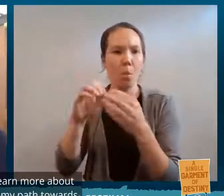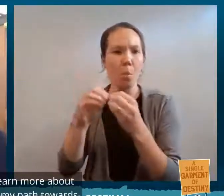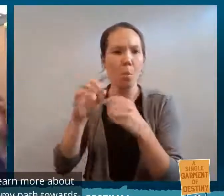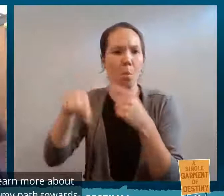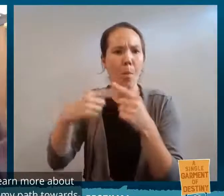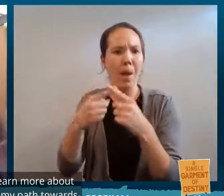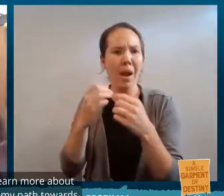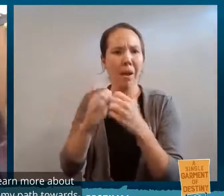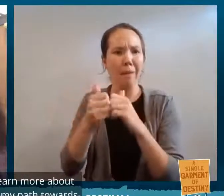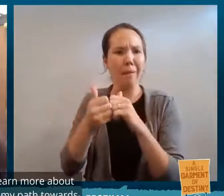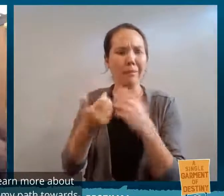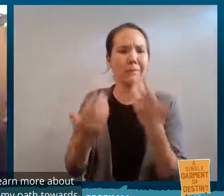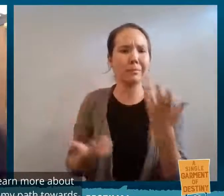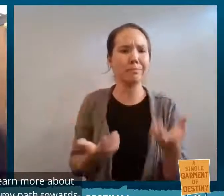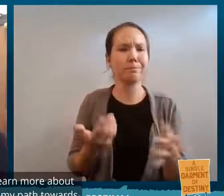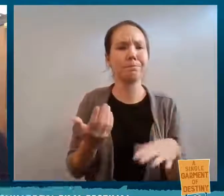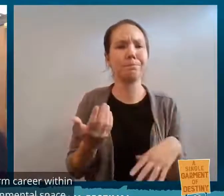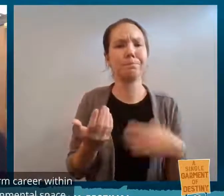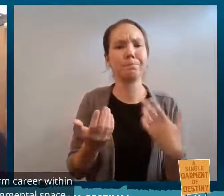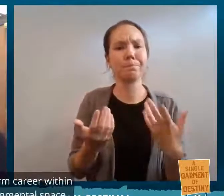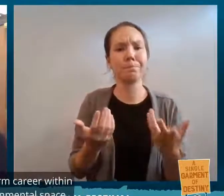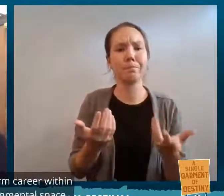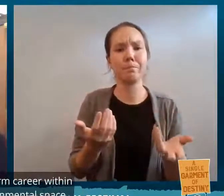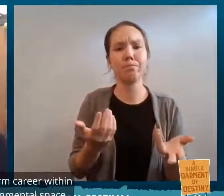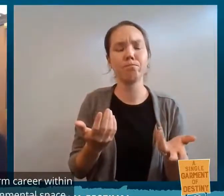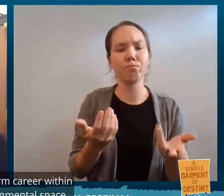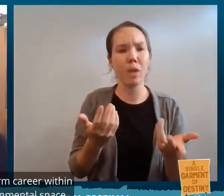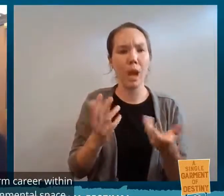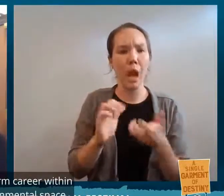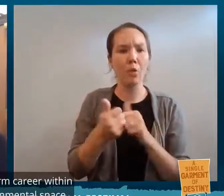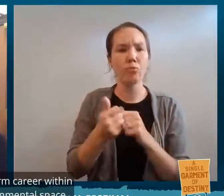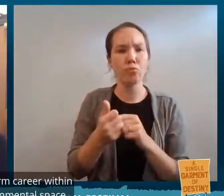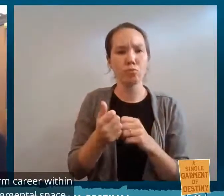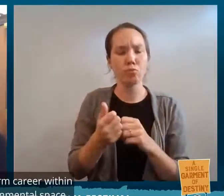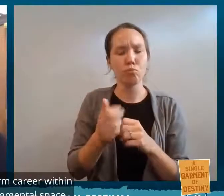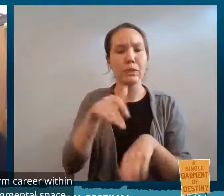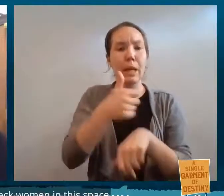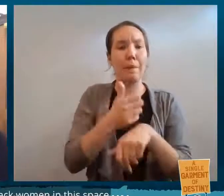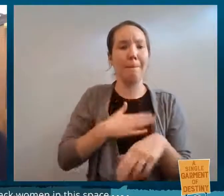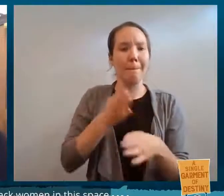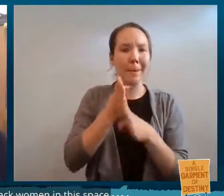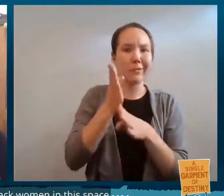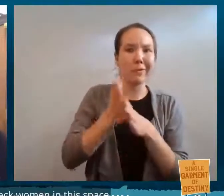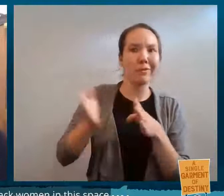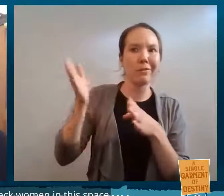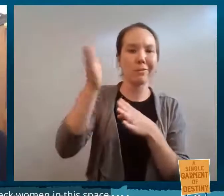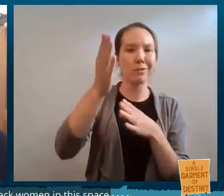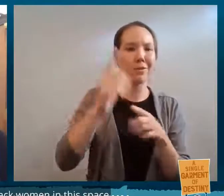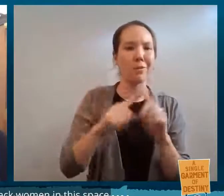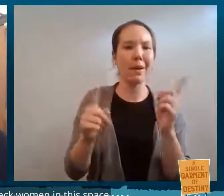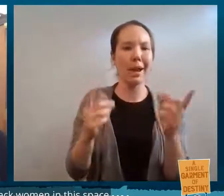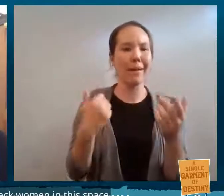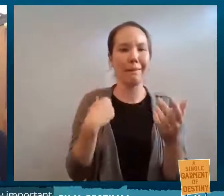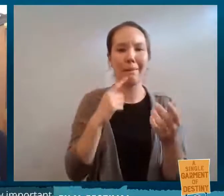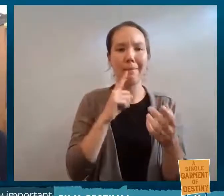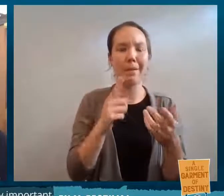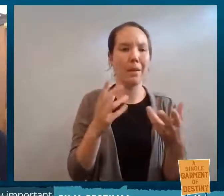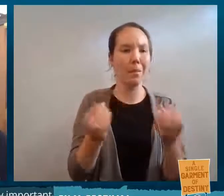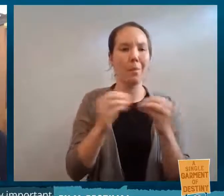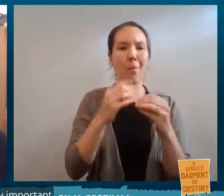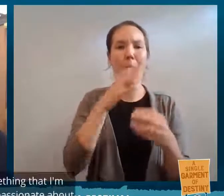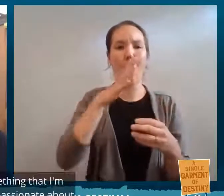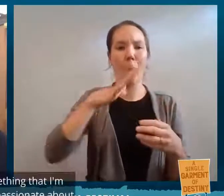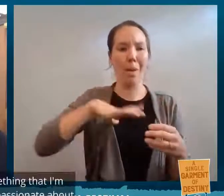to chart my path towards, a longer term career within the environmental space. But having more Black women in this space is